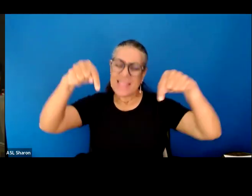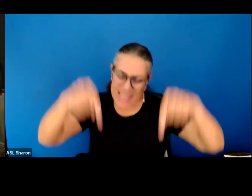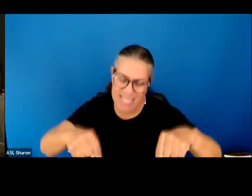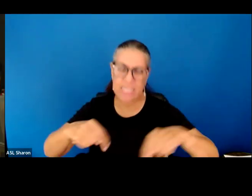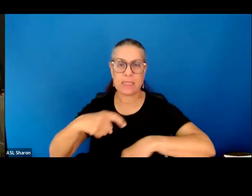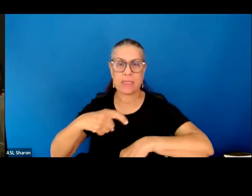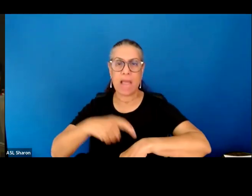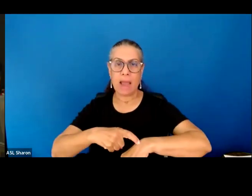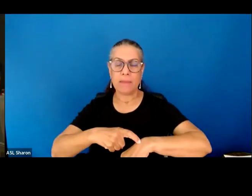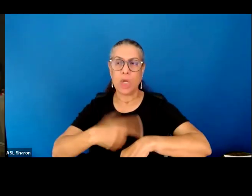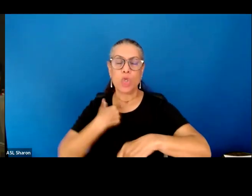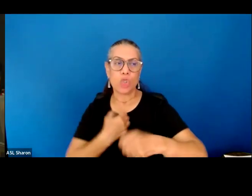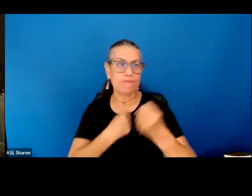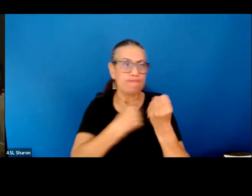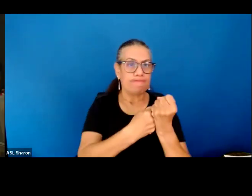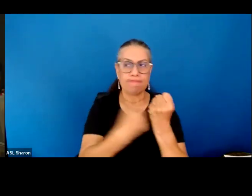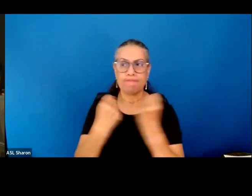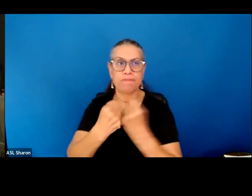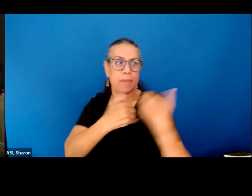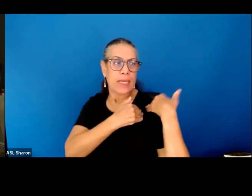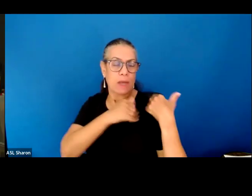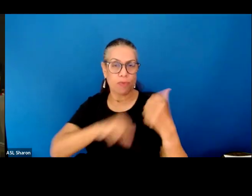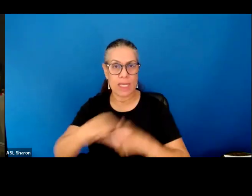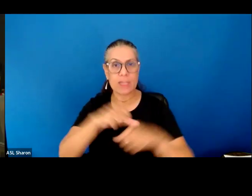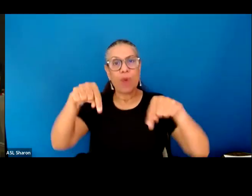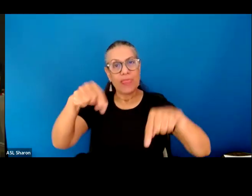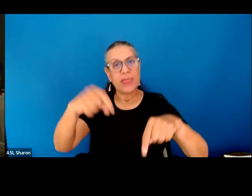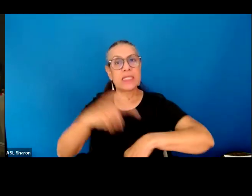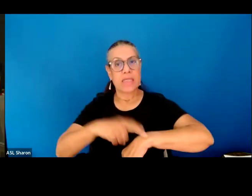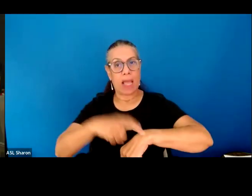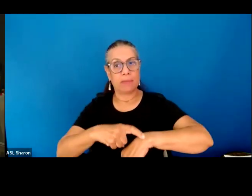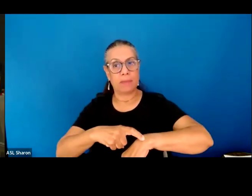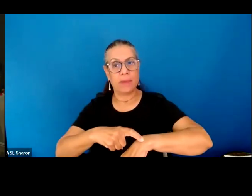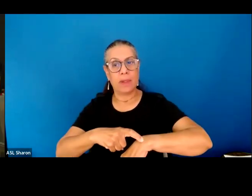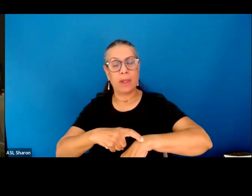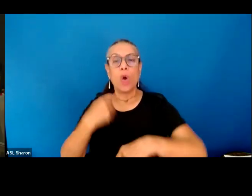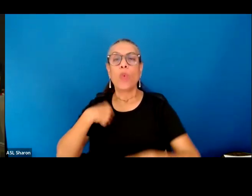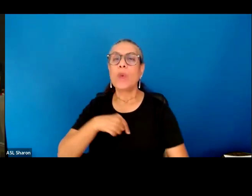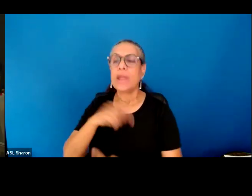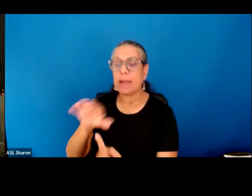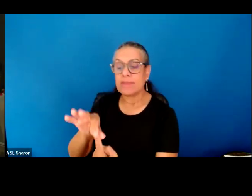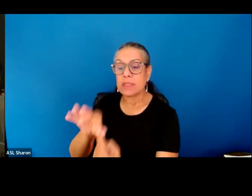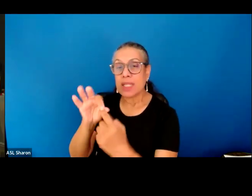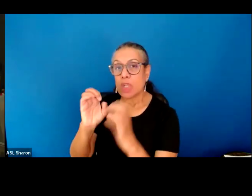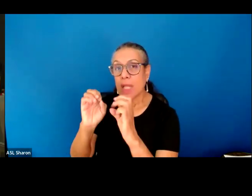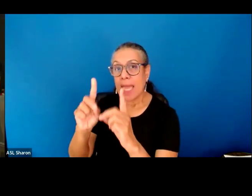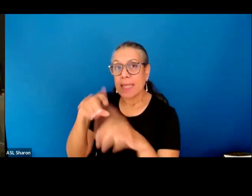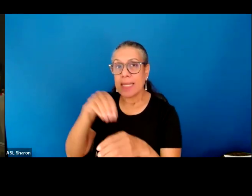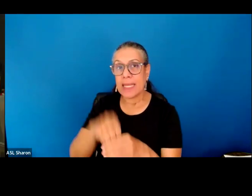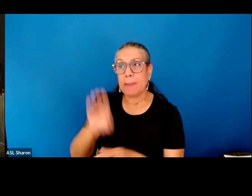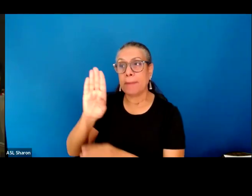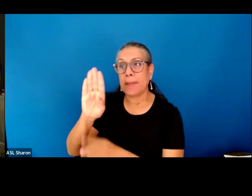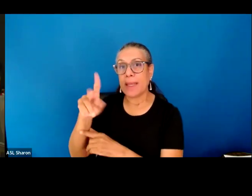push ourselves and hold one another accountable for what this season must hold dear, one where special education in BPS gets